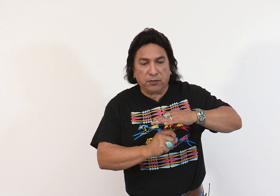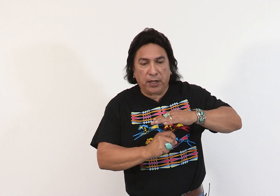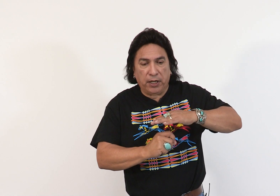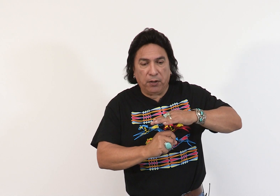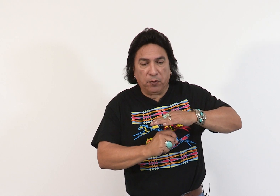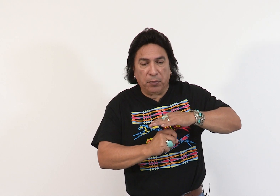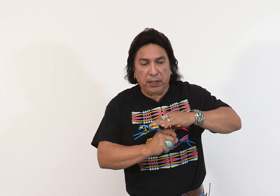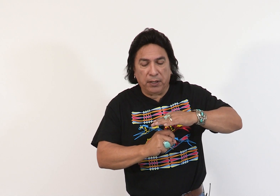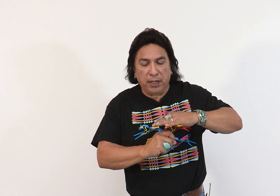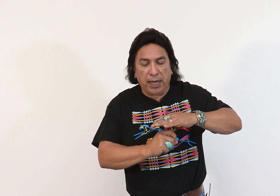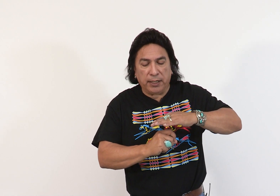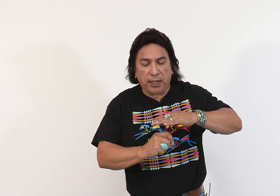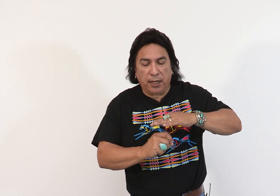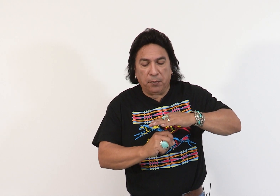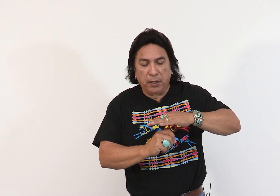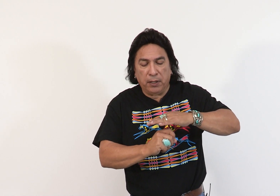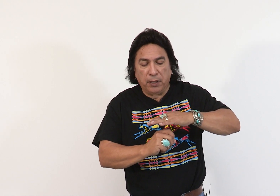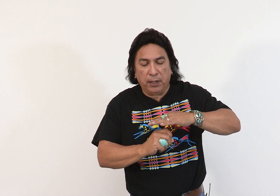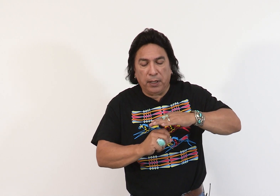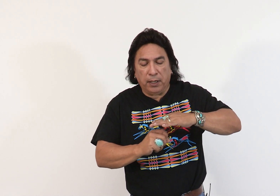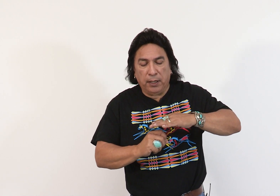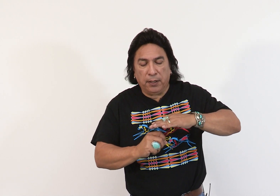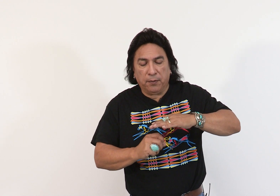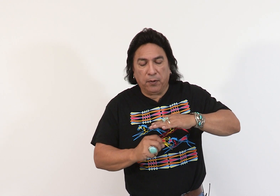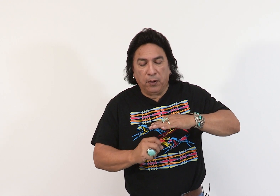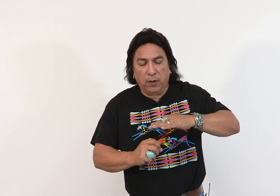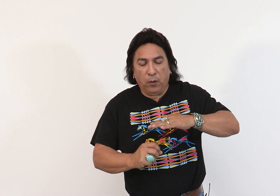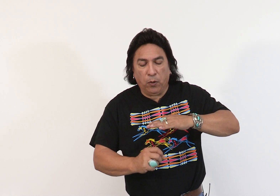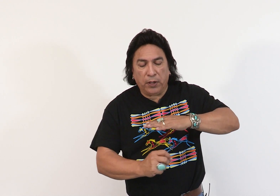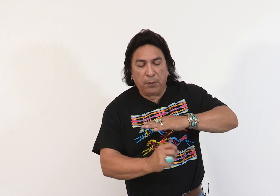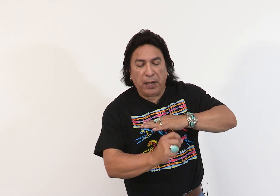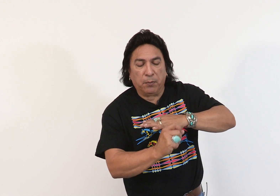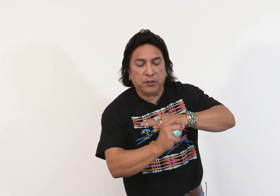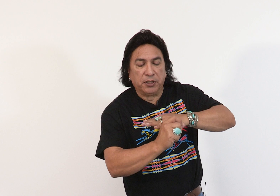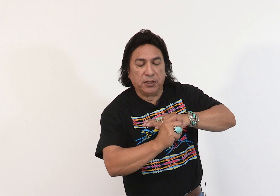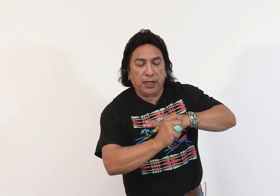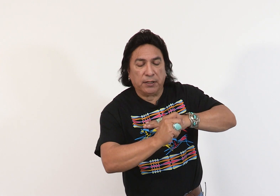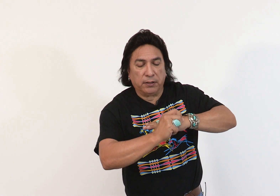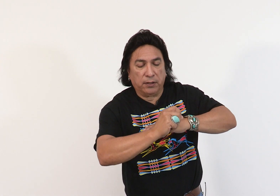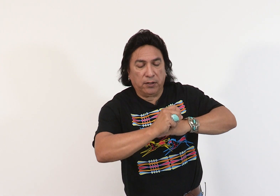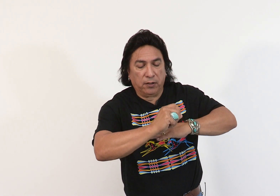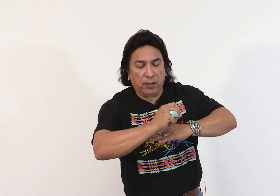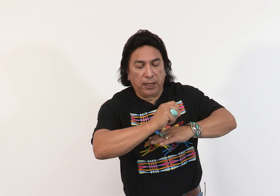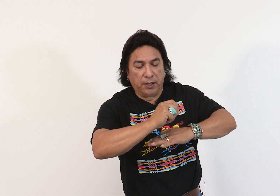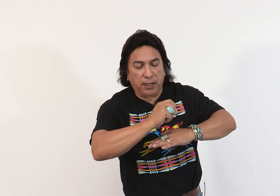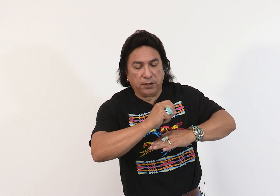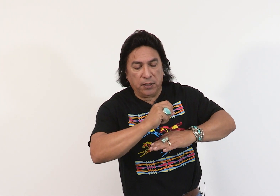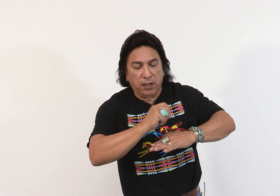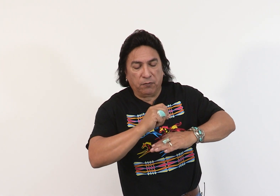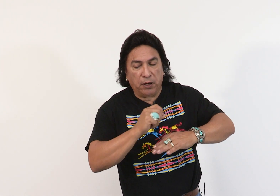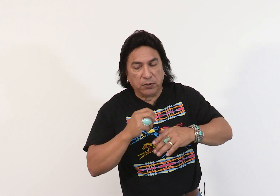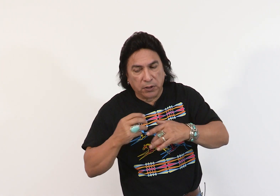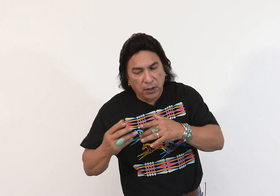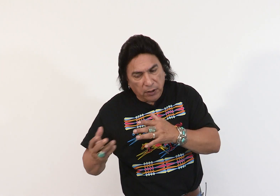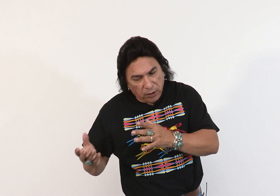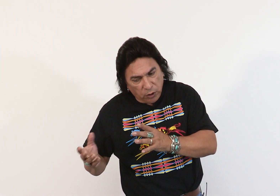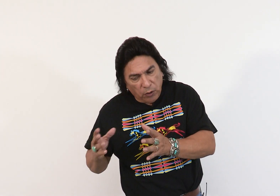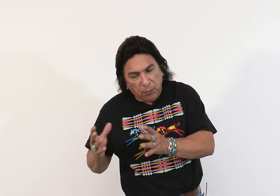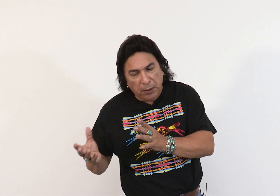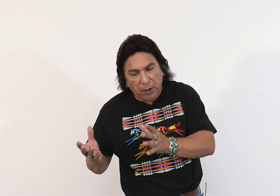right here would be nighttime, or they might position it like this if they was doing maybe a